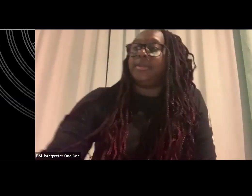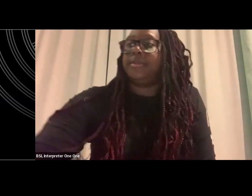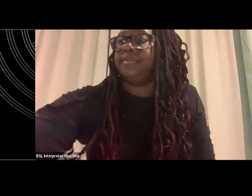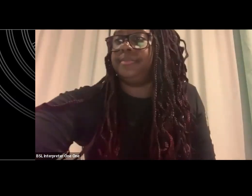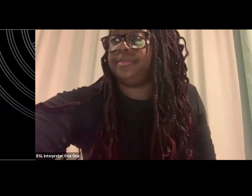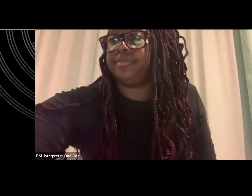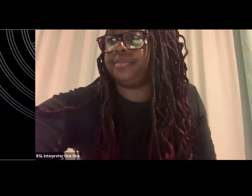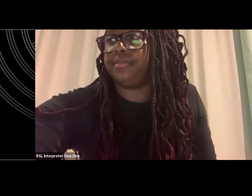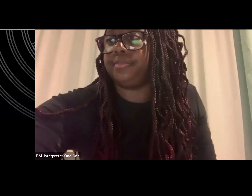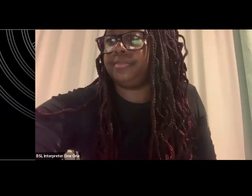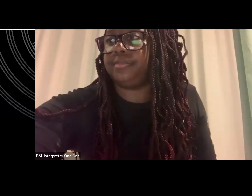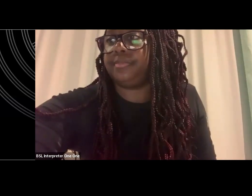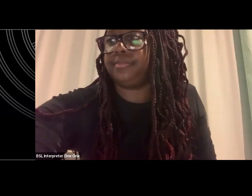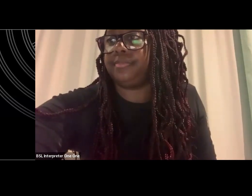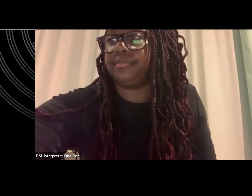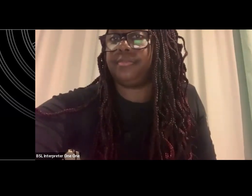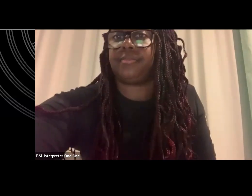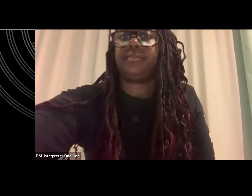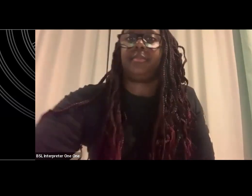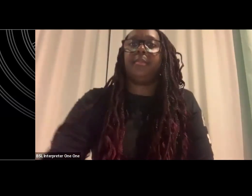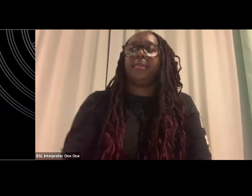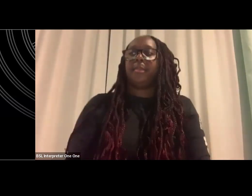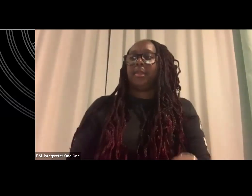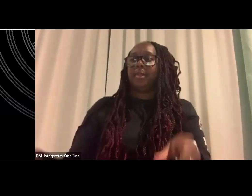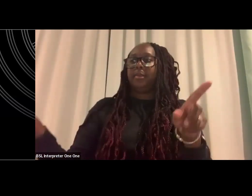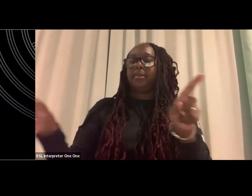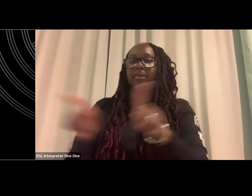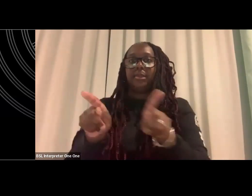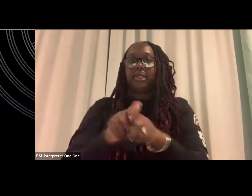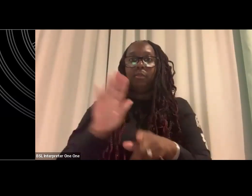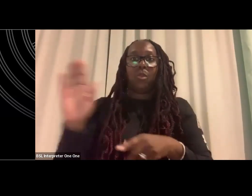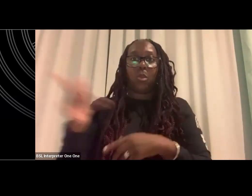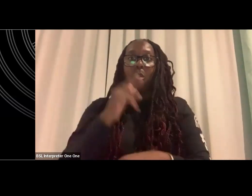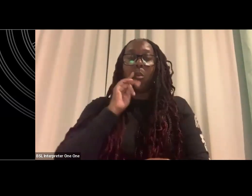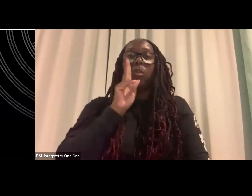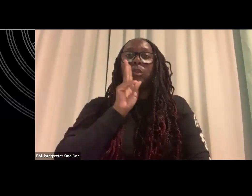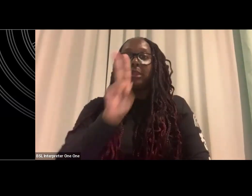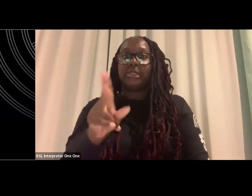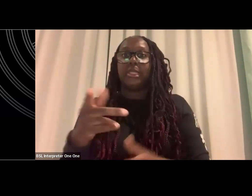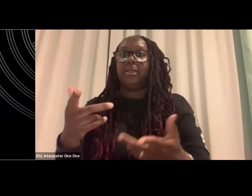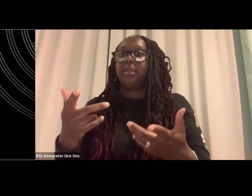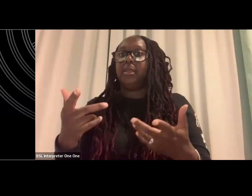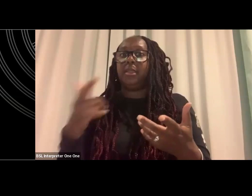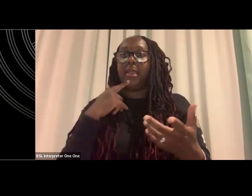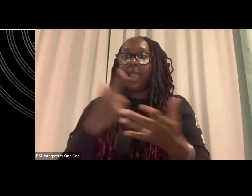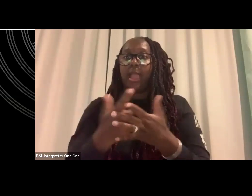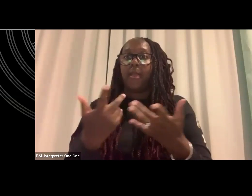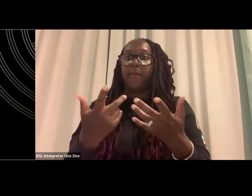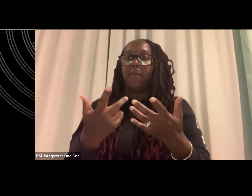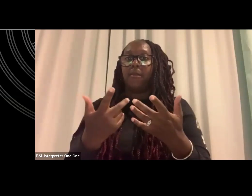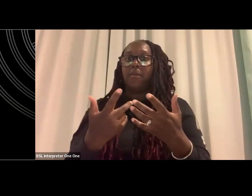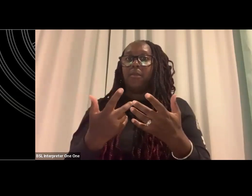I think in our various spheres, we would all identify some imperfections in how policy is